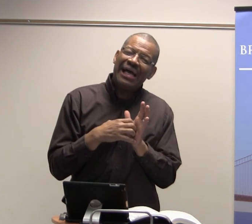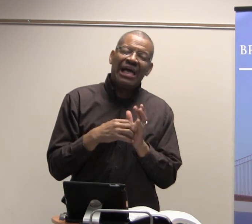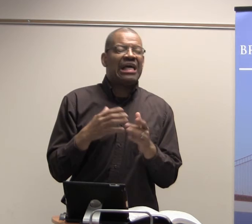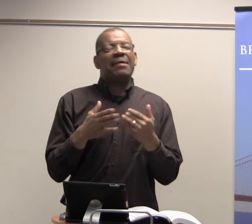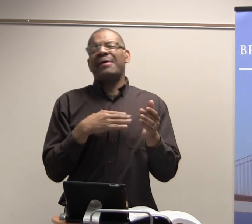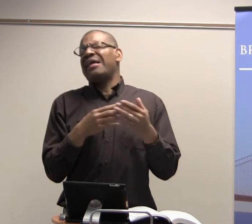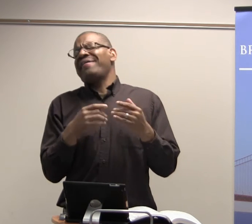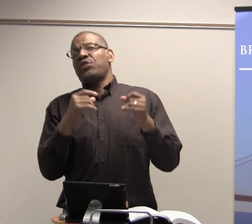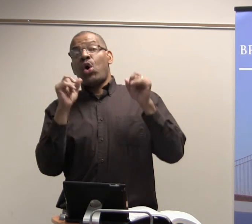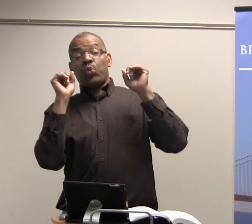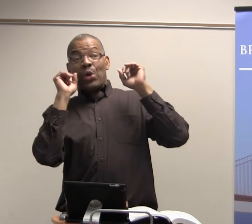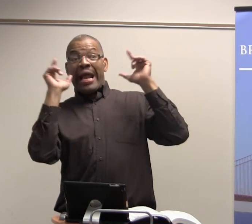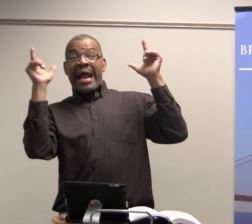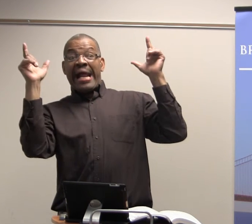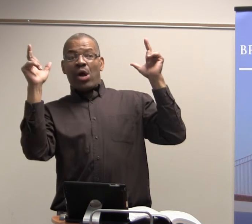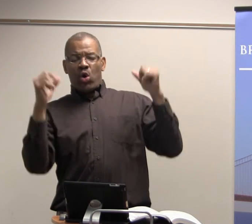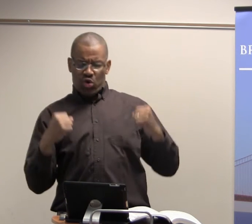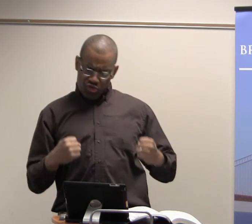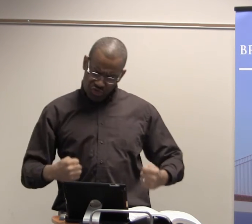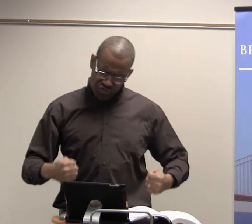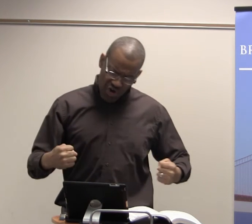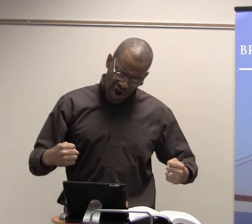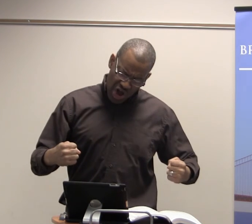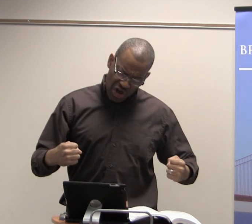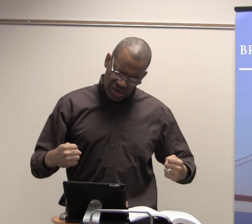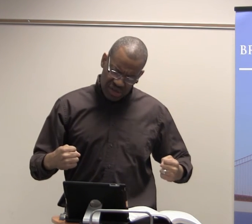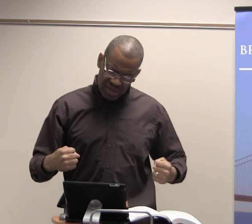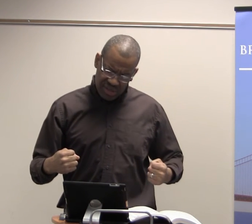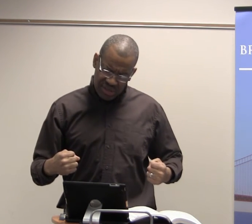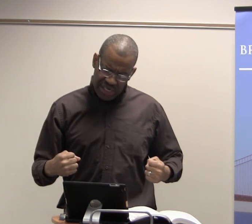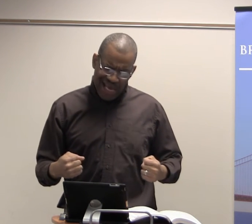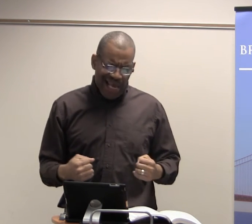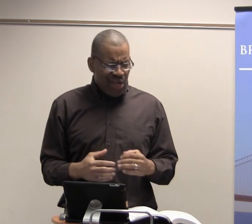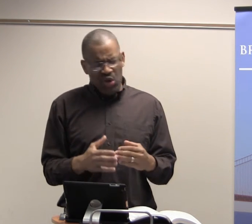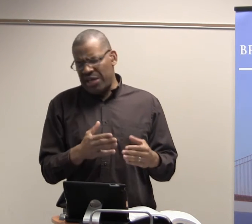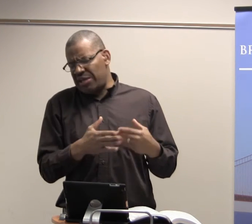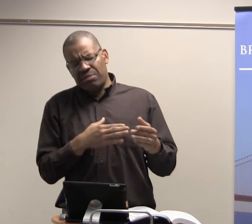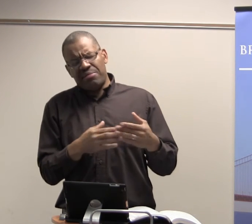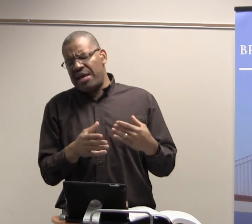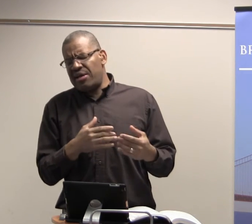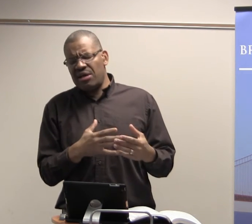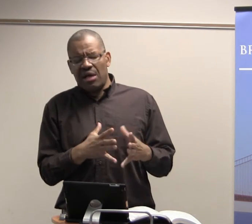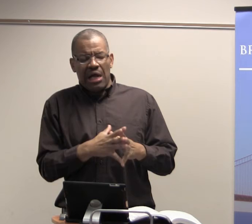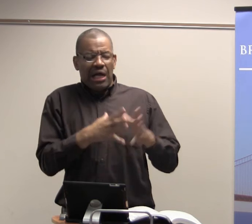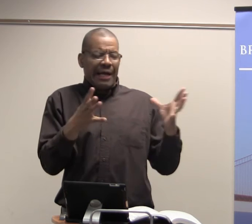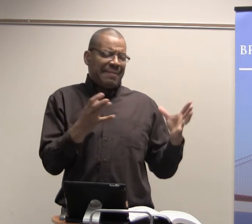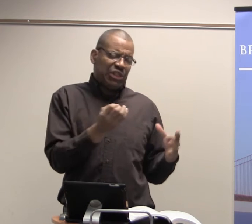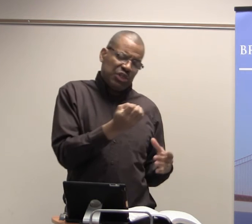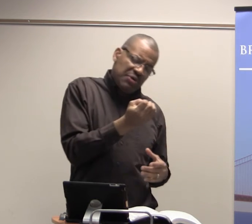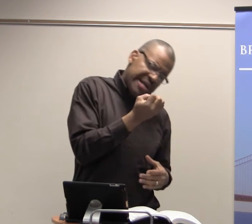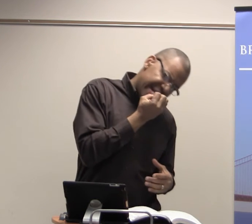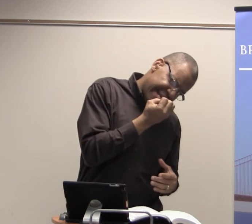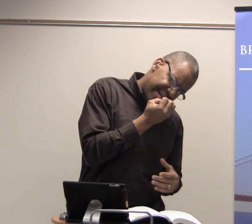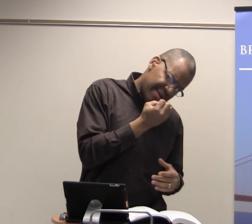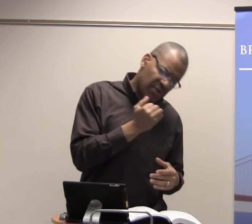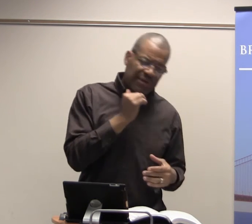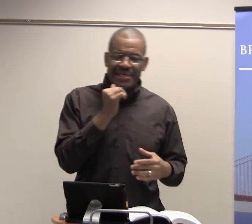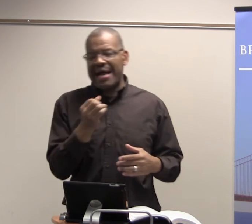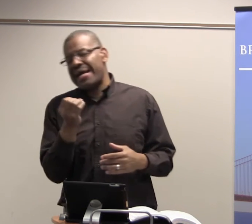It doesn't matter if you're brave or you're strong. It doesn't matter how much you eat or not